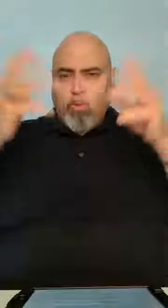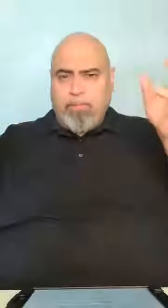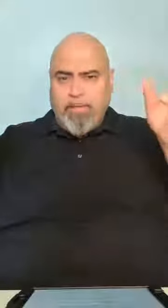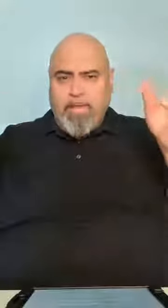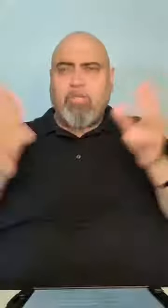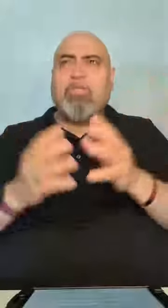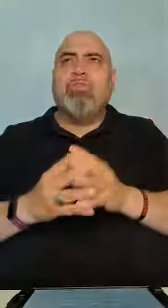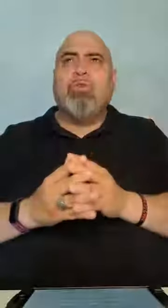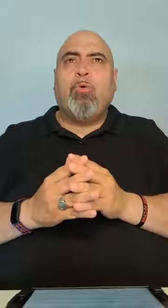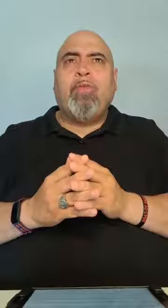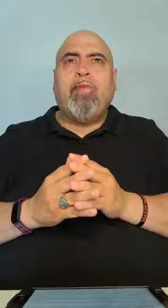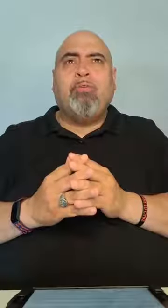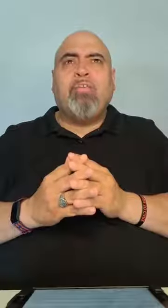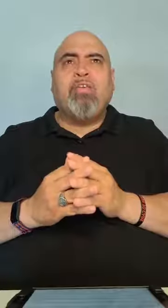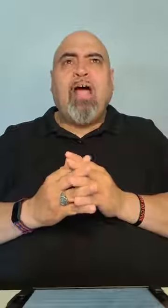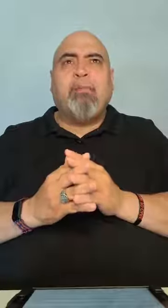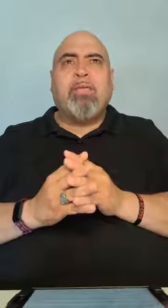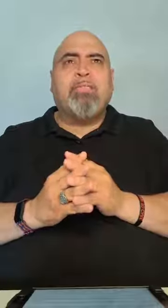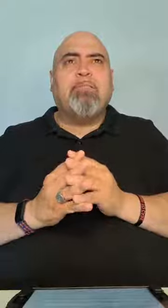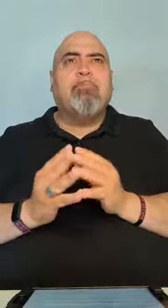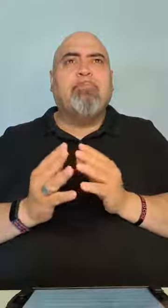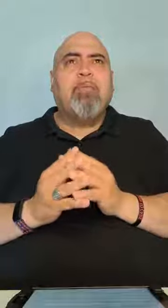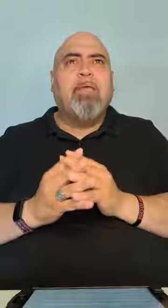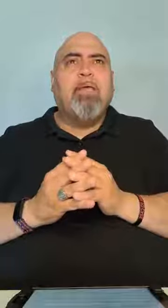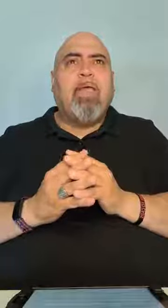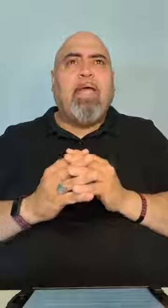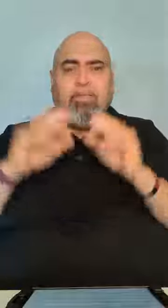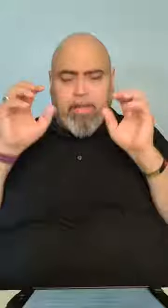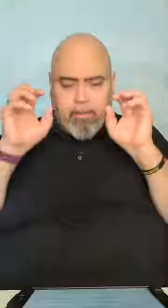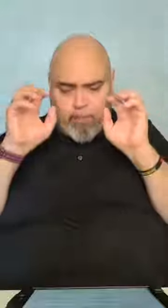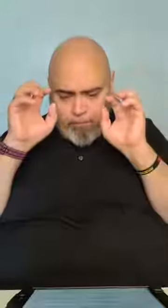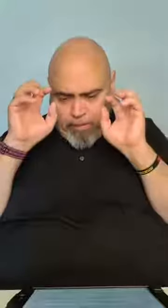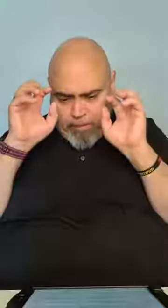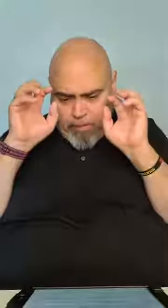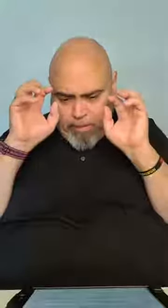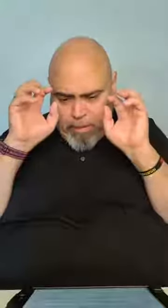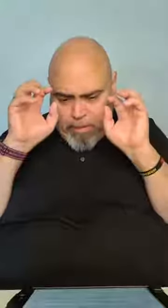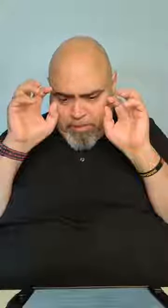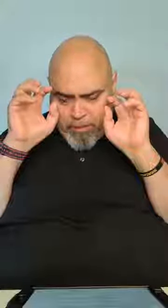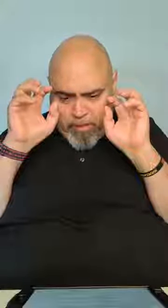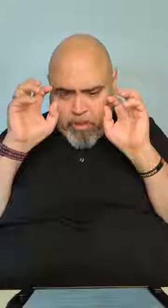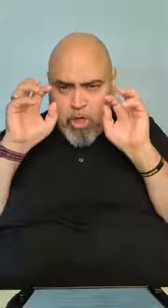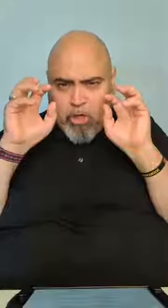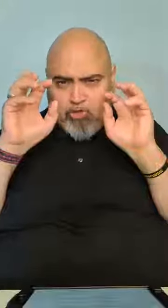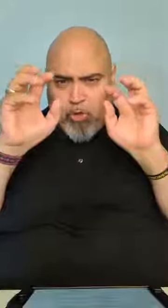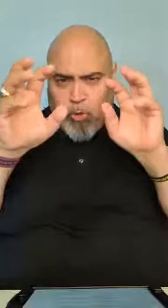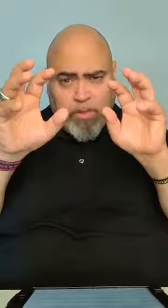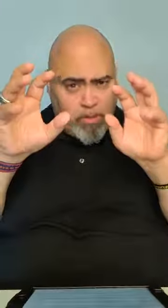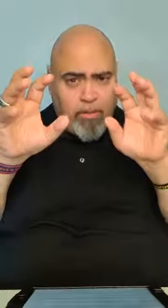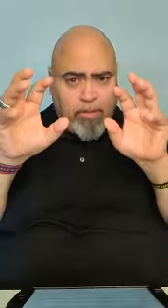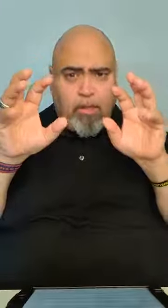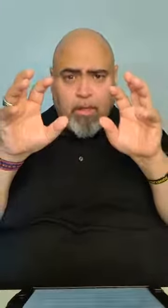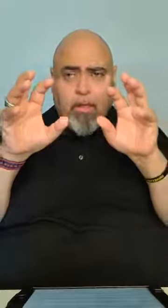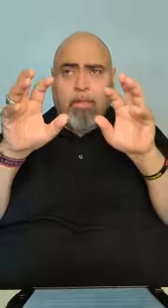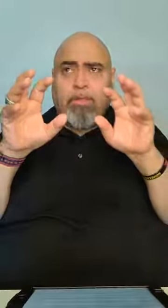sexual implications. You throw in any of these topics, and the young, especially the young, are drawn to it. Some of the